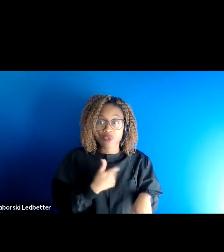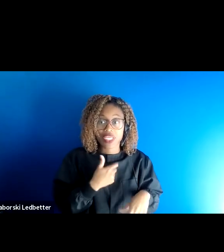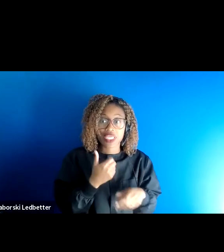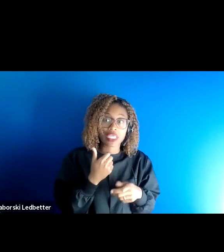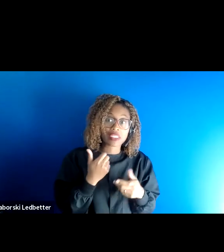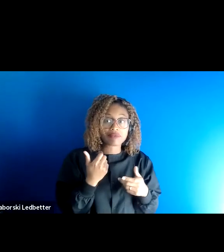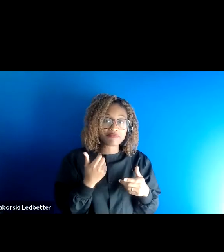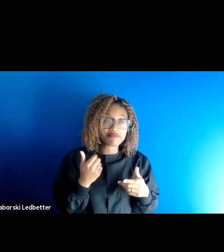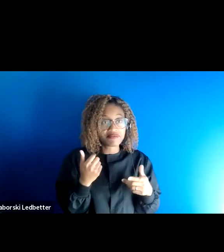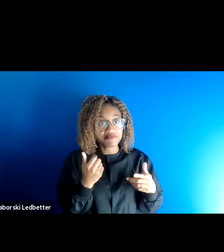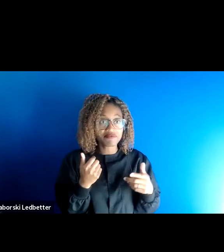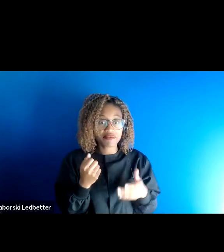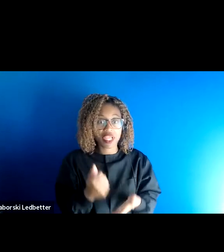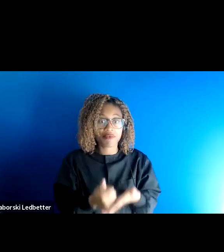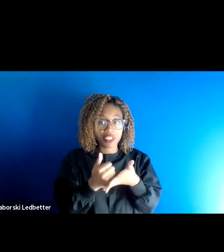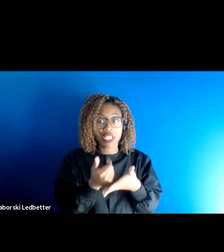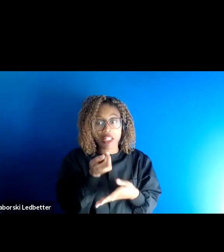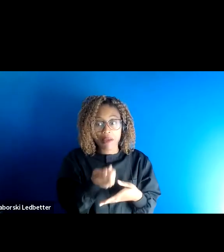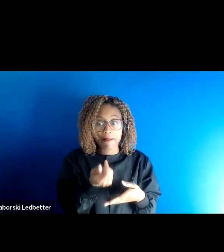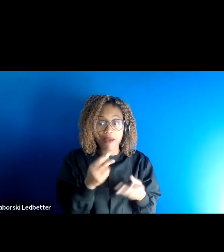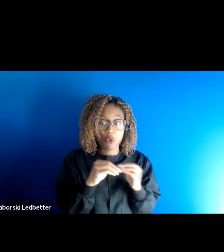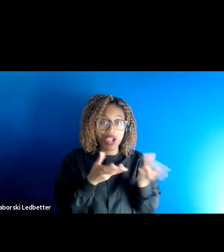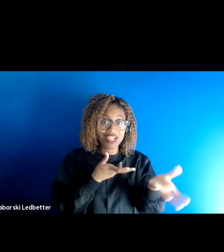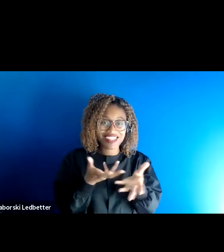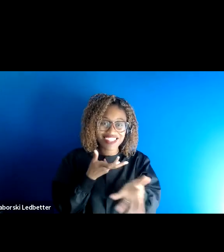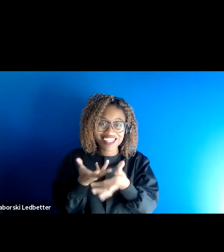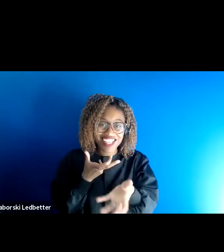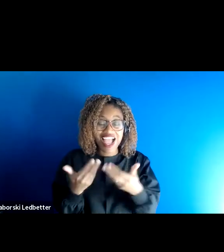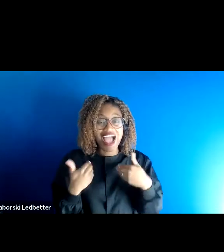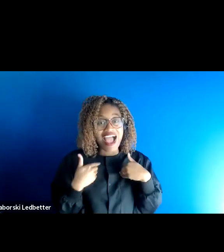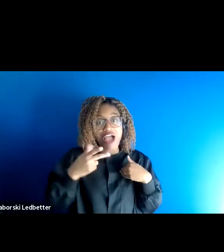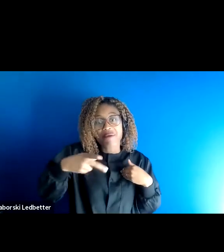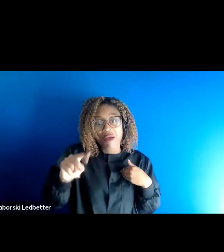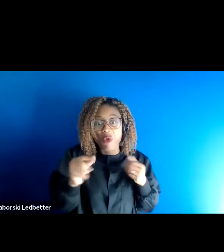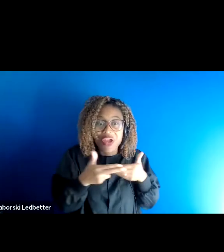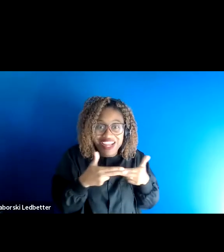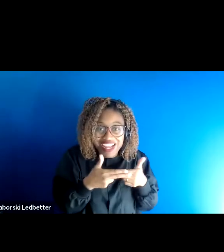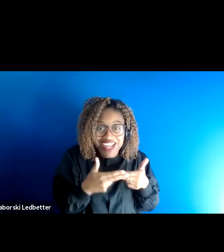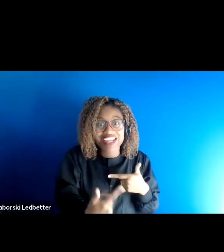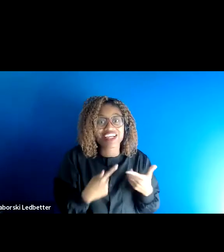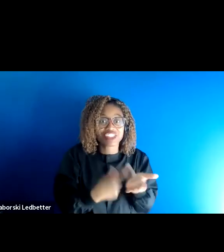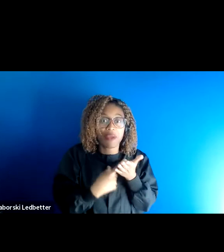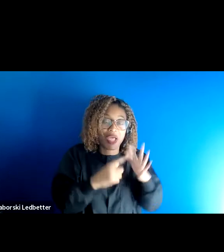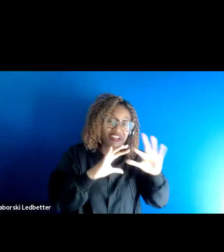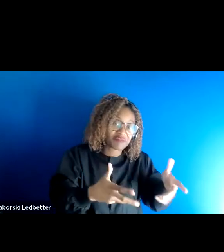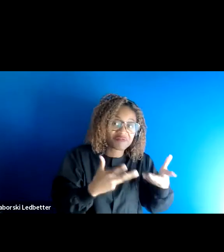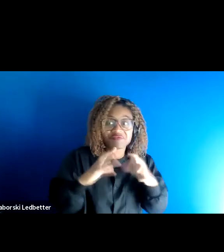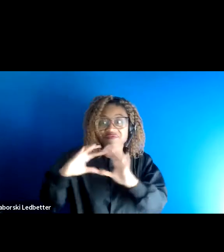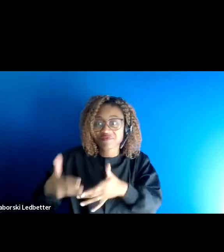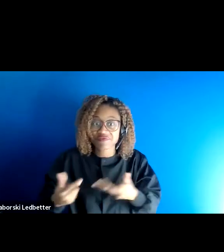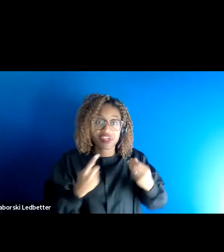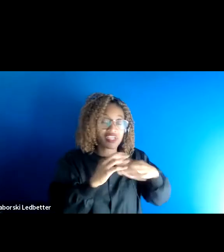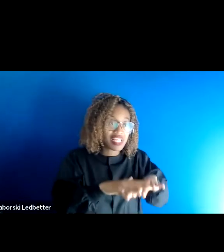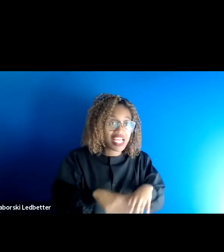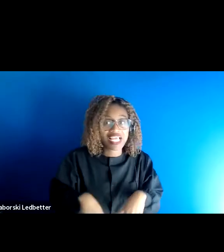interactive, because to be completely honest, I had a PowerPoint I was going to talk about intersectionality, equality, equity,